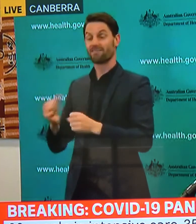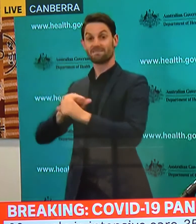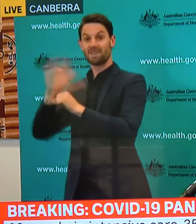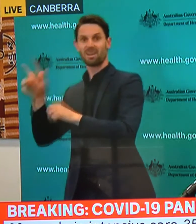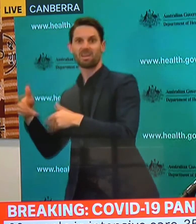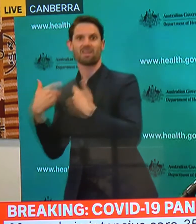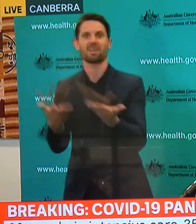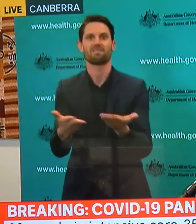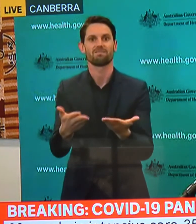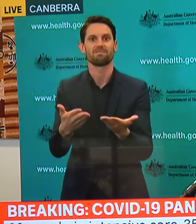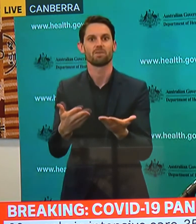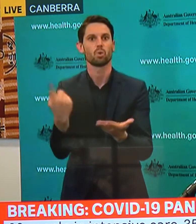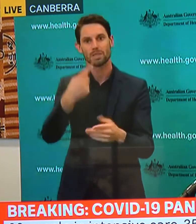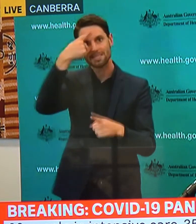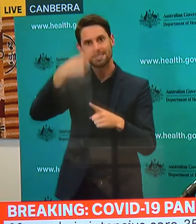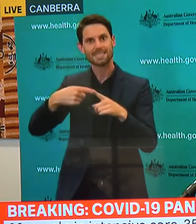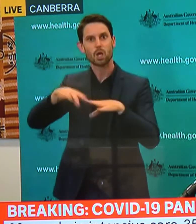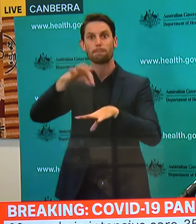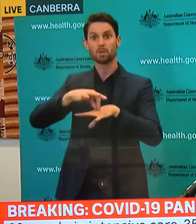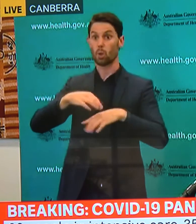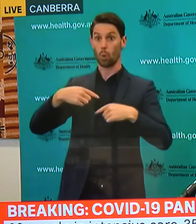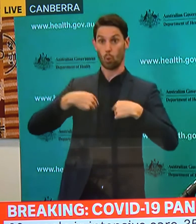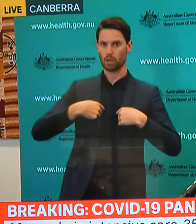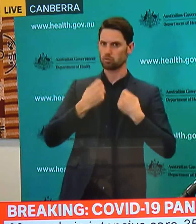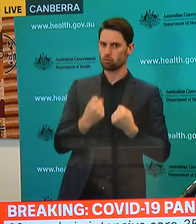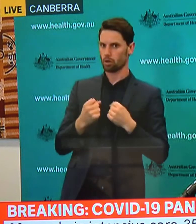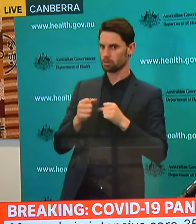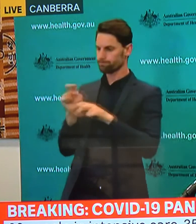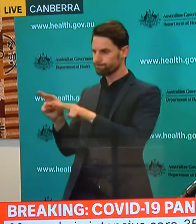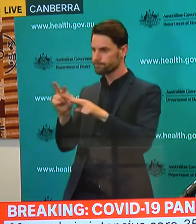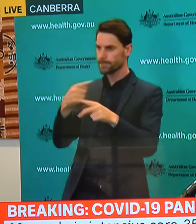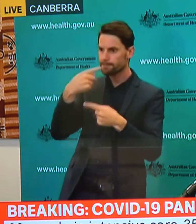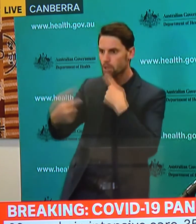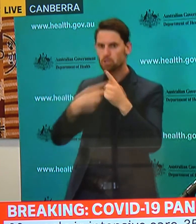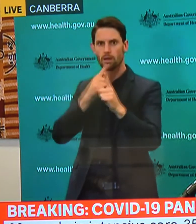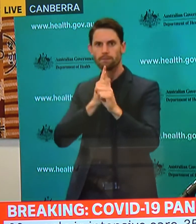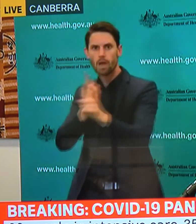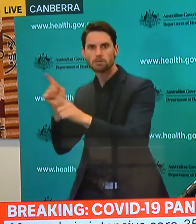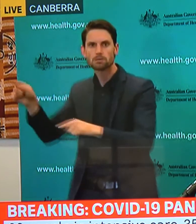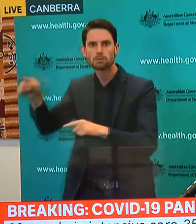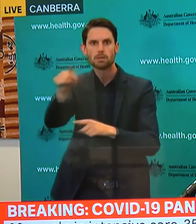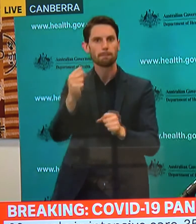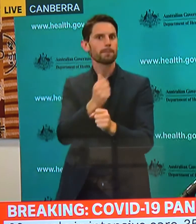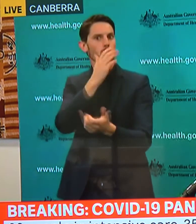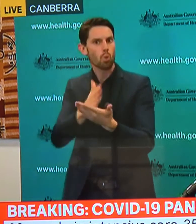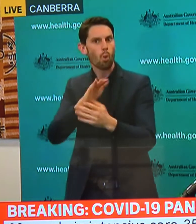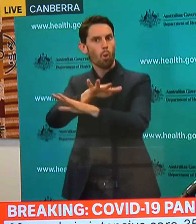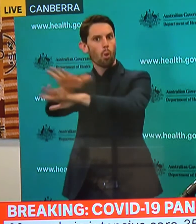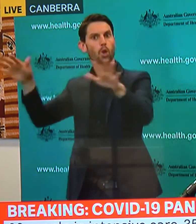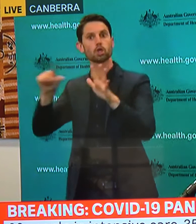after. And so we're aware of those things. We're looking very closely at those few clusters around